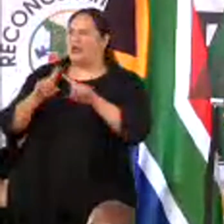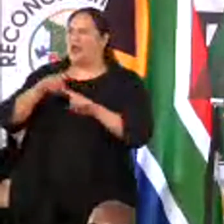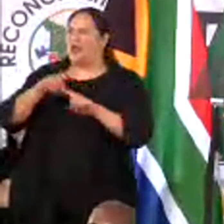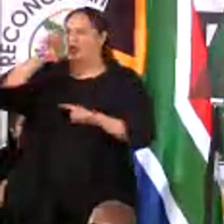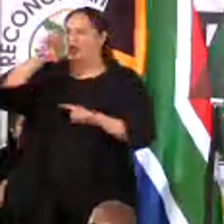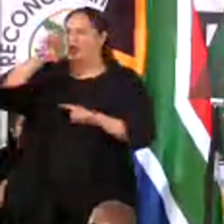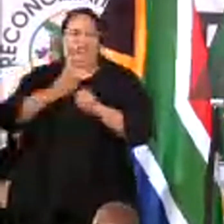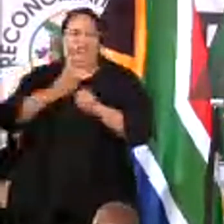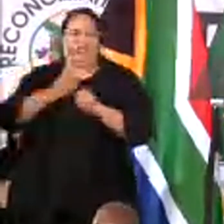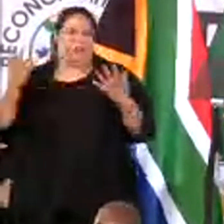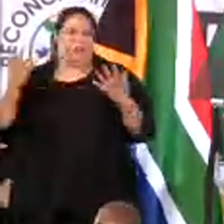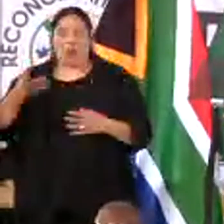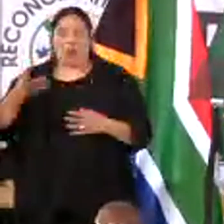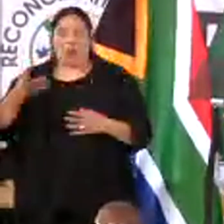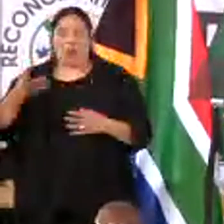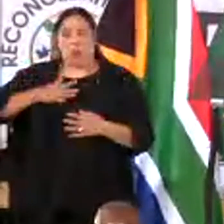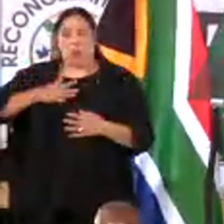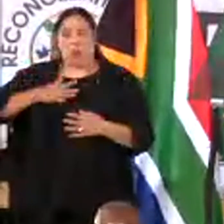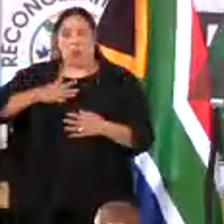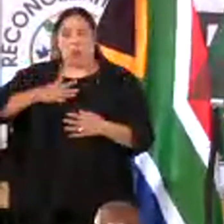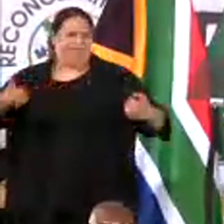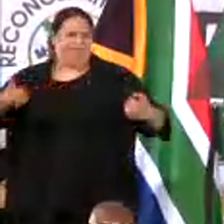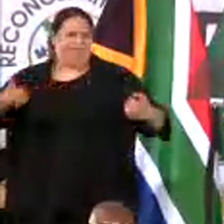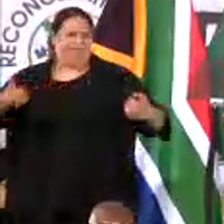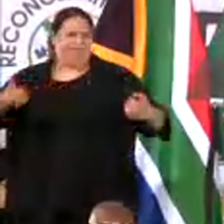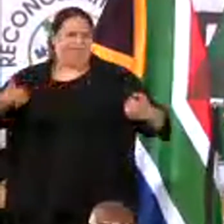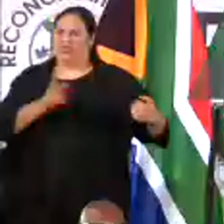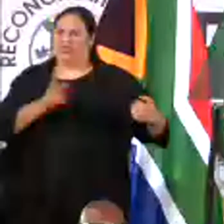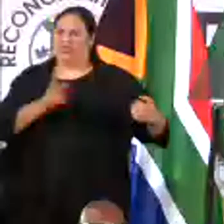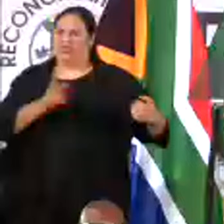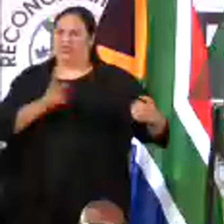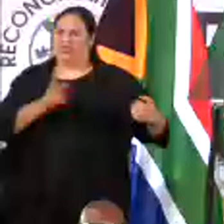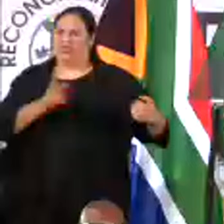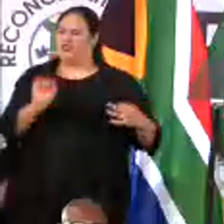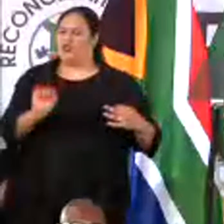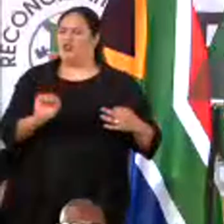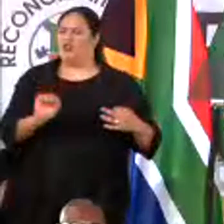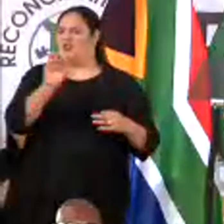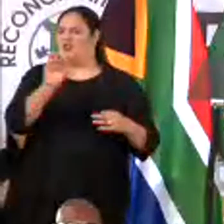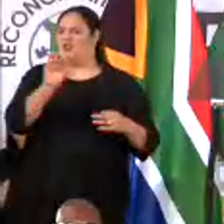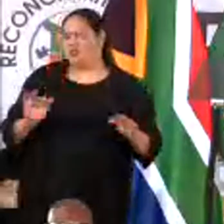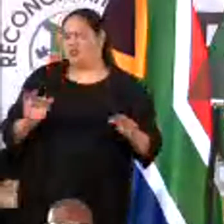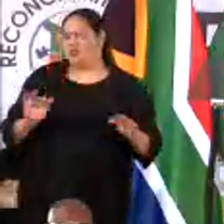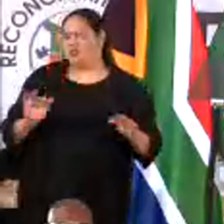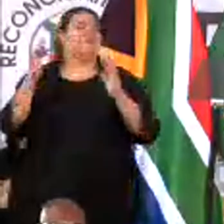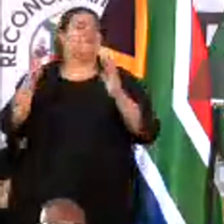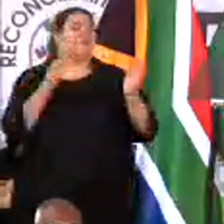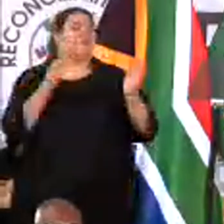lies, and want to separate us as South Africans.